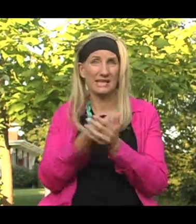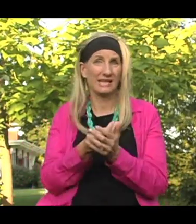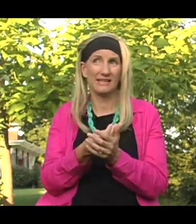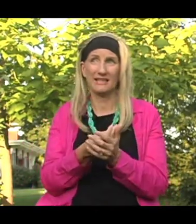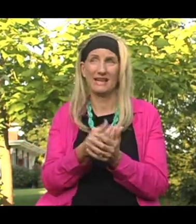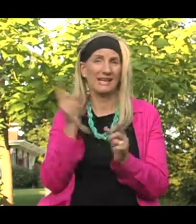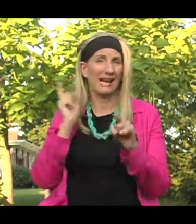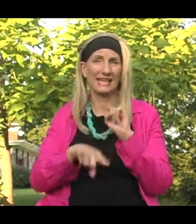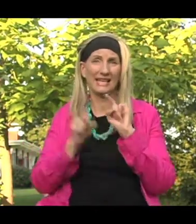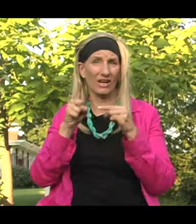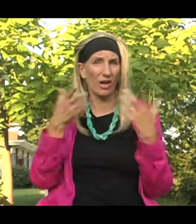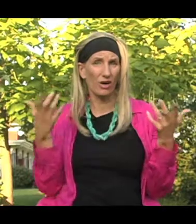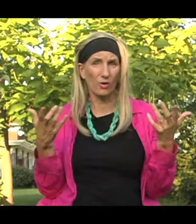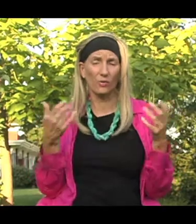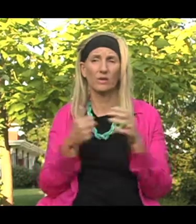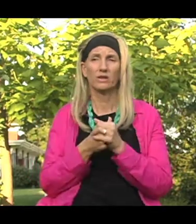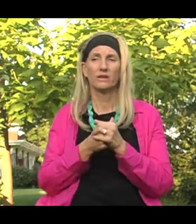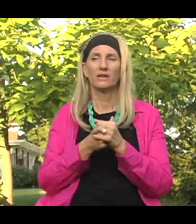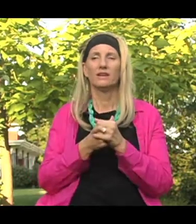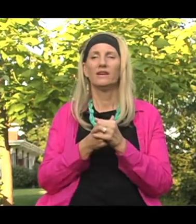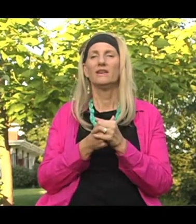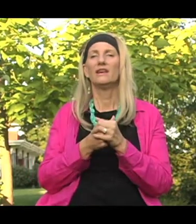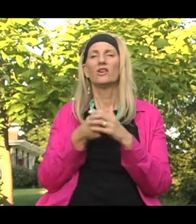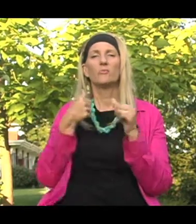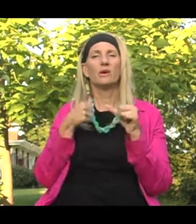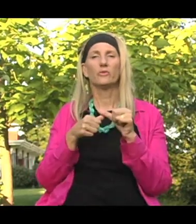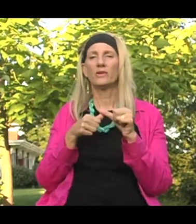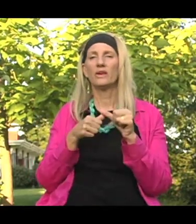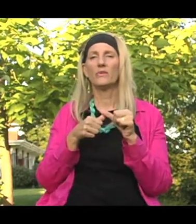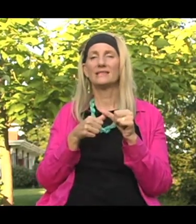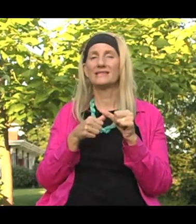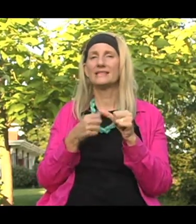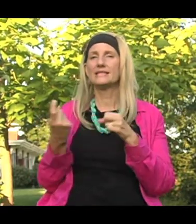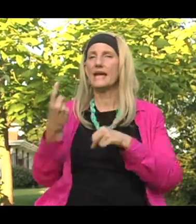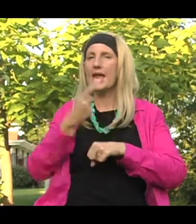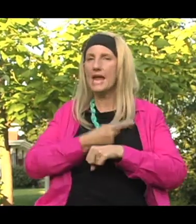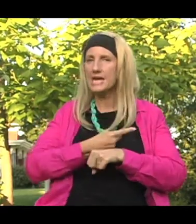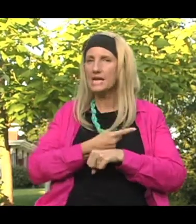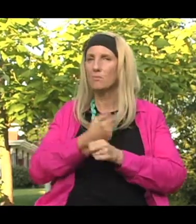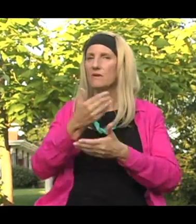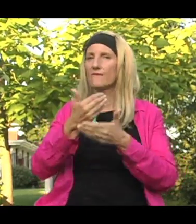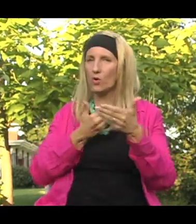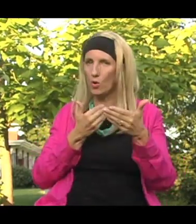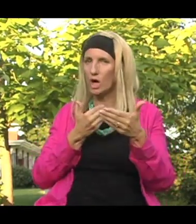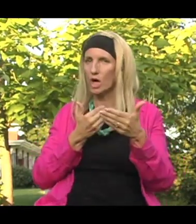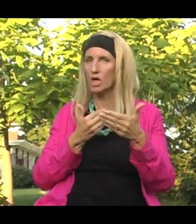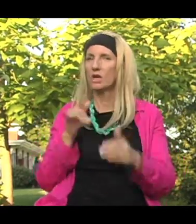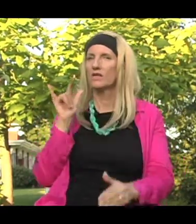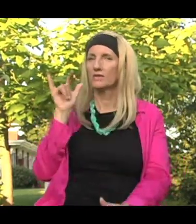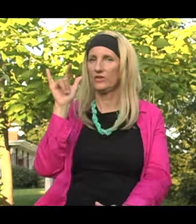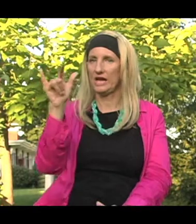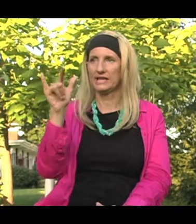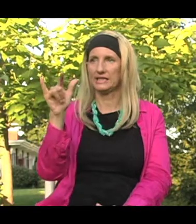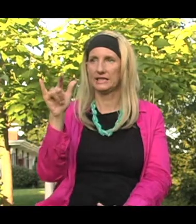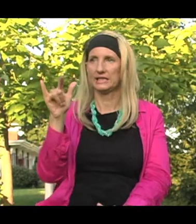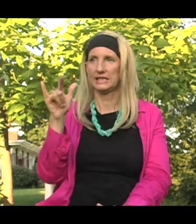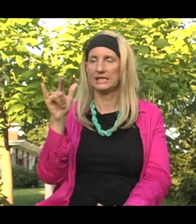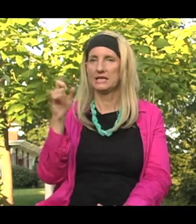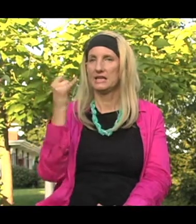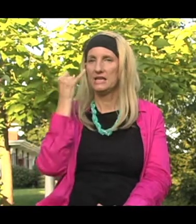in, then I can't go. And I remember it was the day before the flight. If